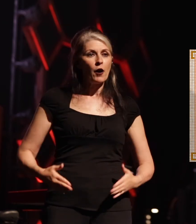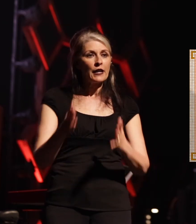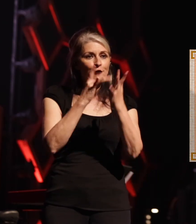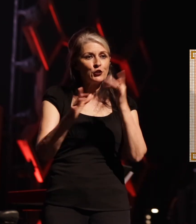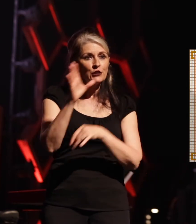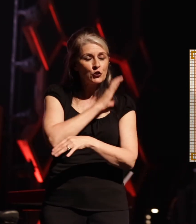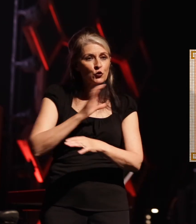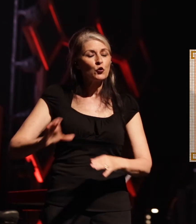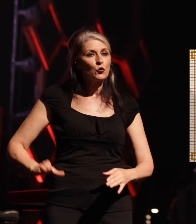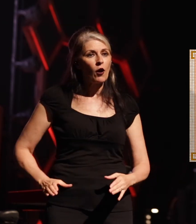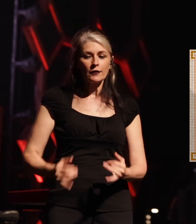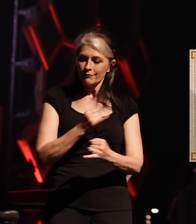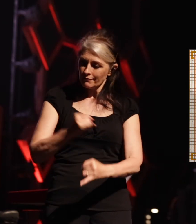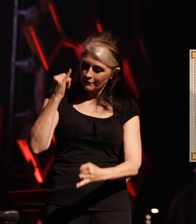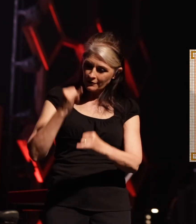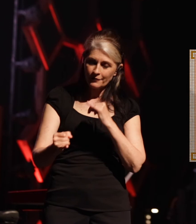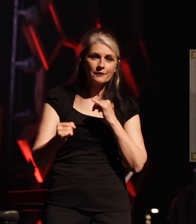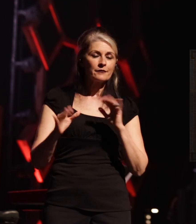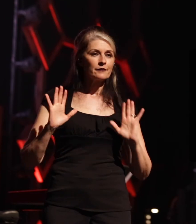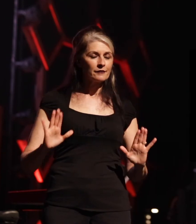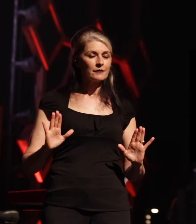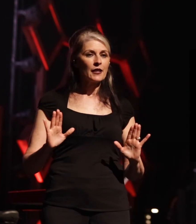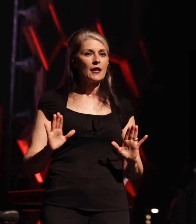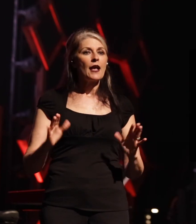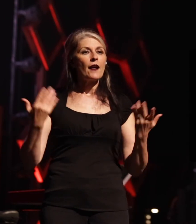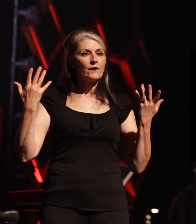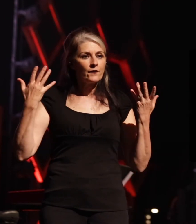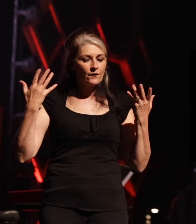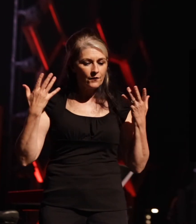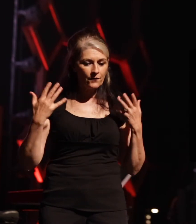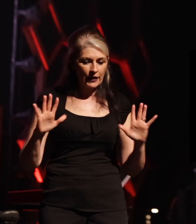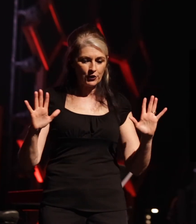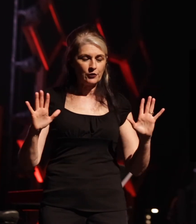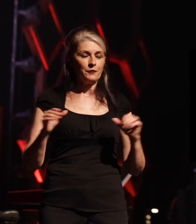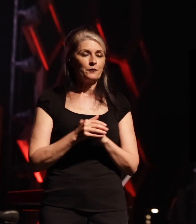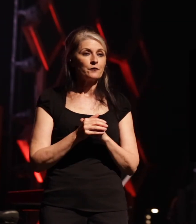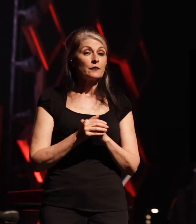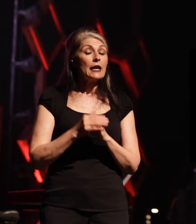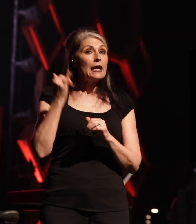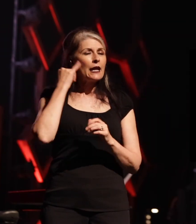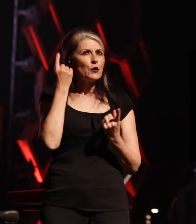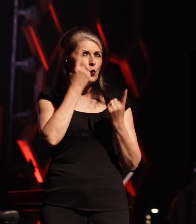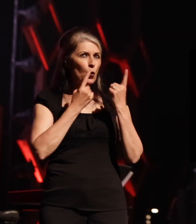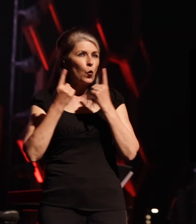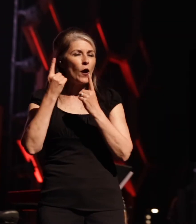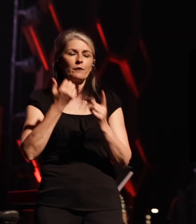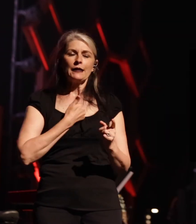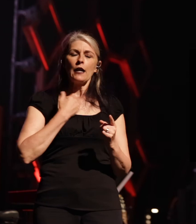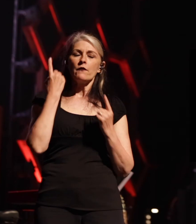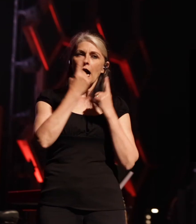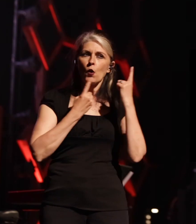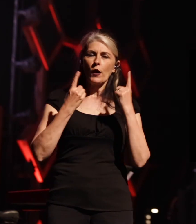all." It has been done. So if you wonder, and I've wondered this when I was in college and I was studying to become a pastor, how